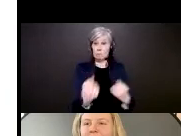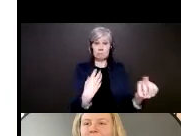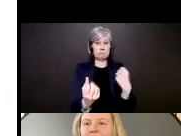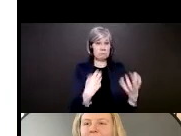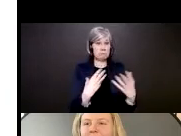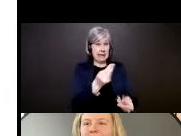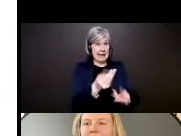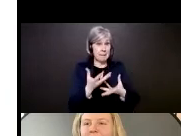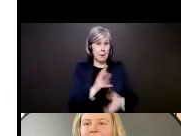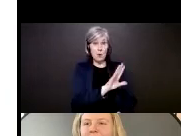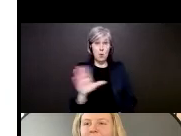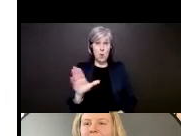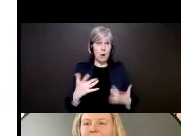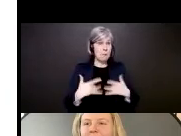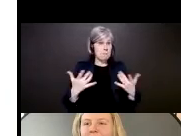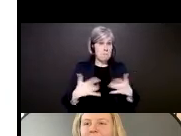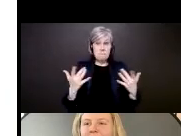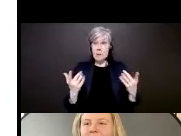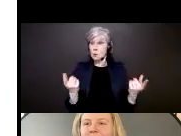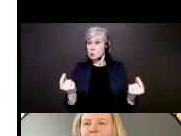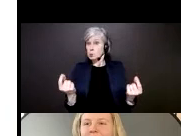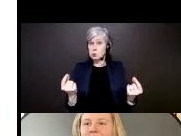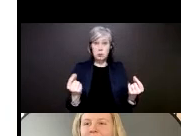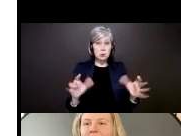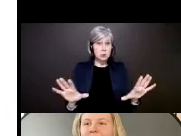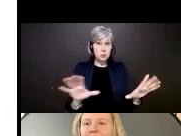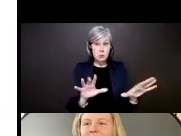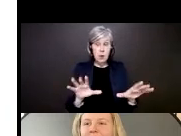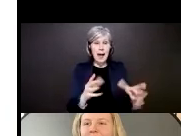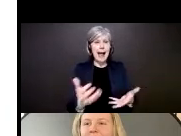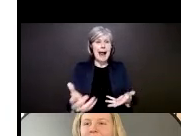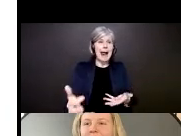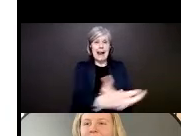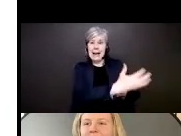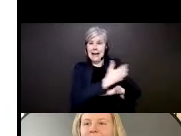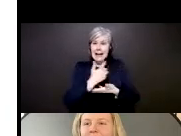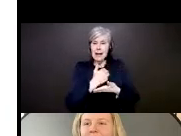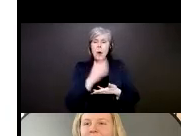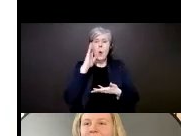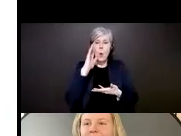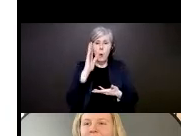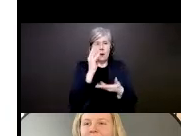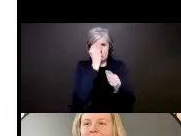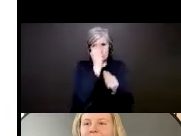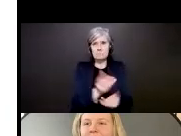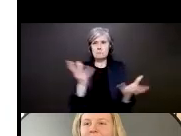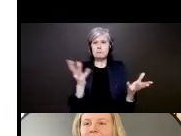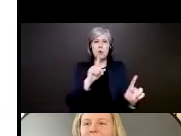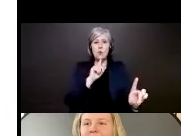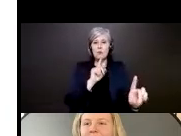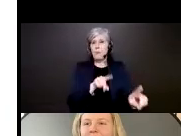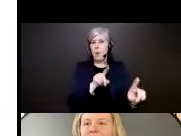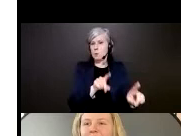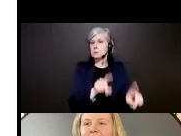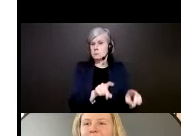your ideas, and your updates, because it's really just the start of the conversation. And we will, you know, be in touch with you. So you